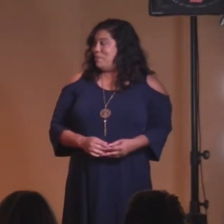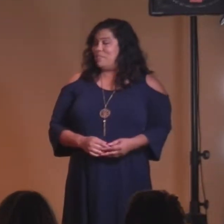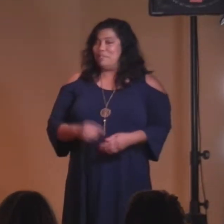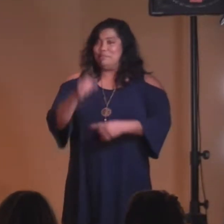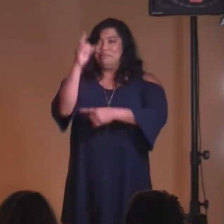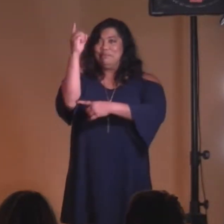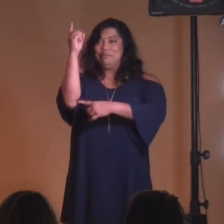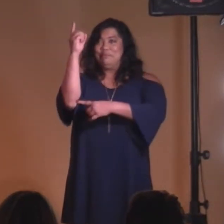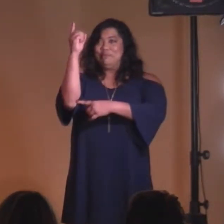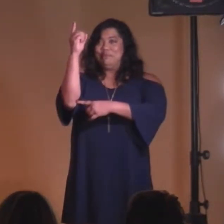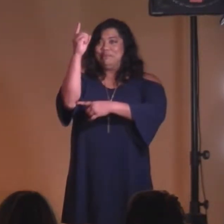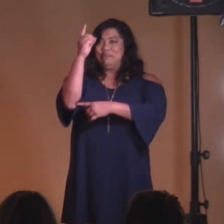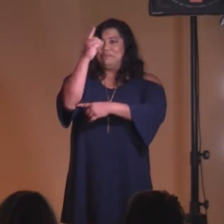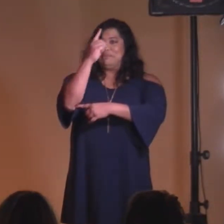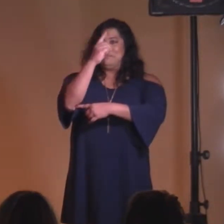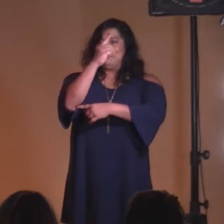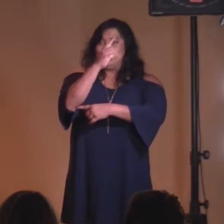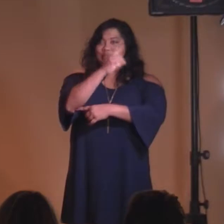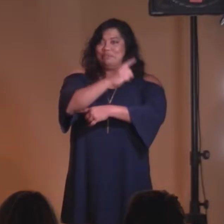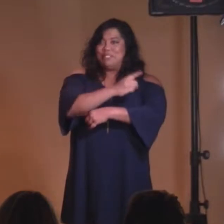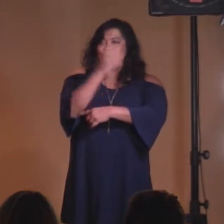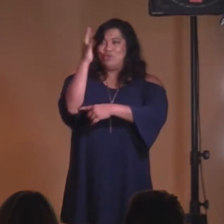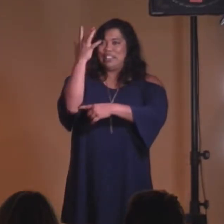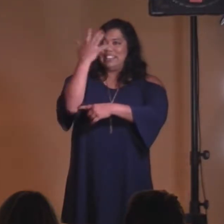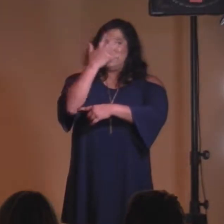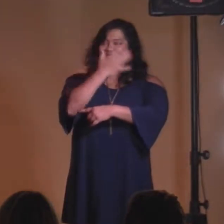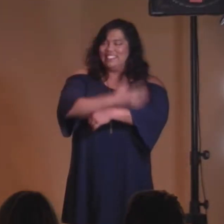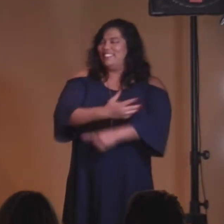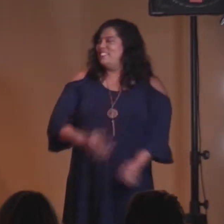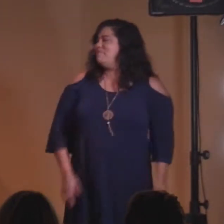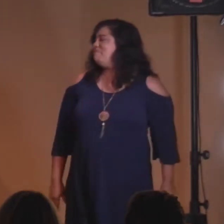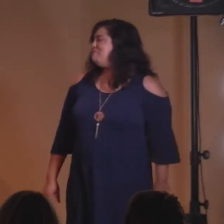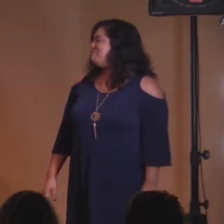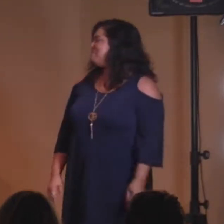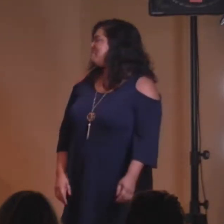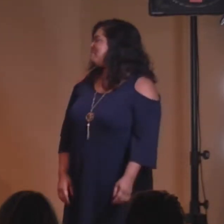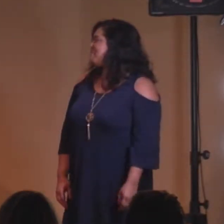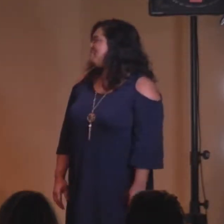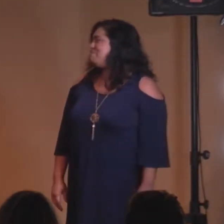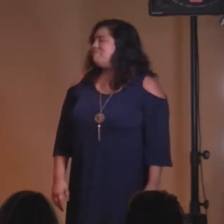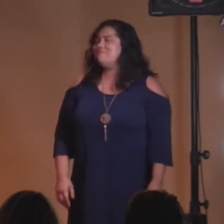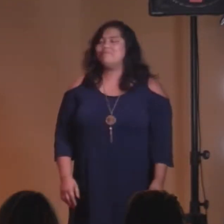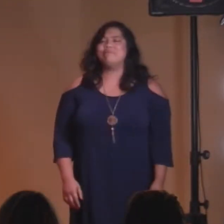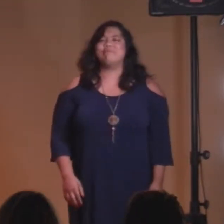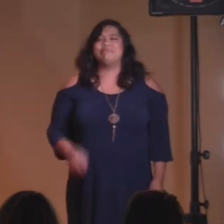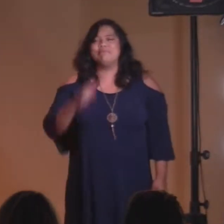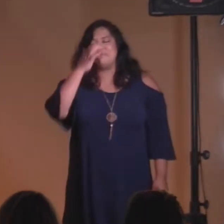Timber! So, today we're talking about a very